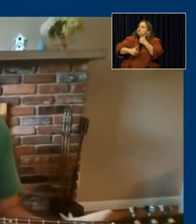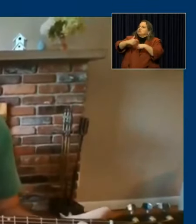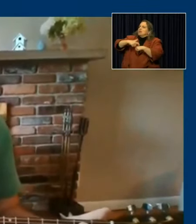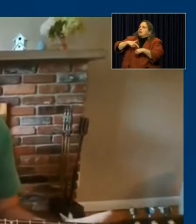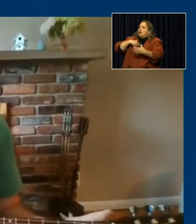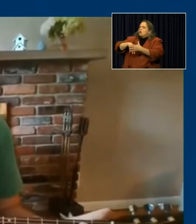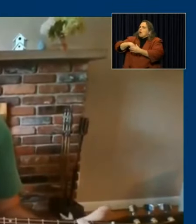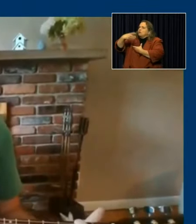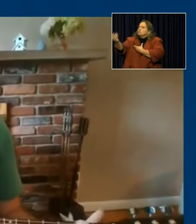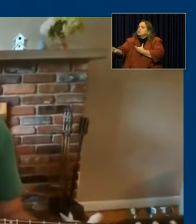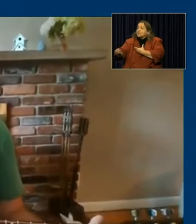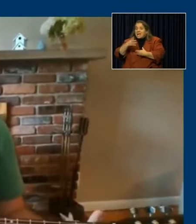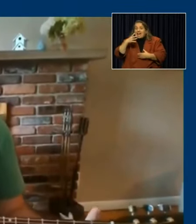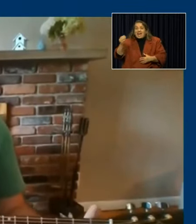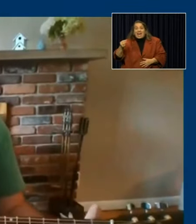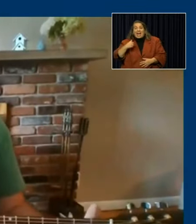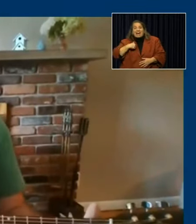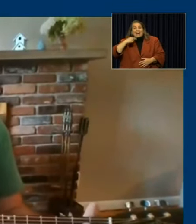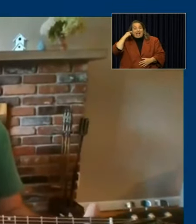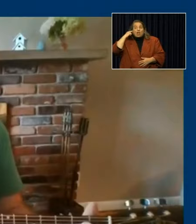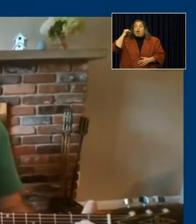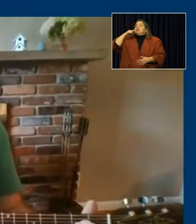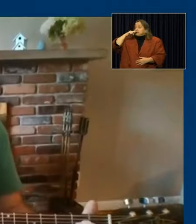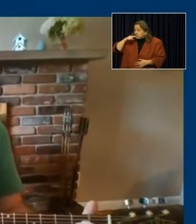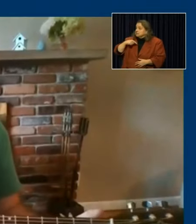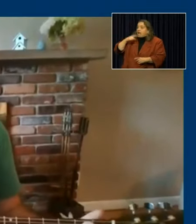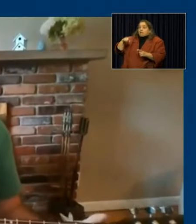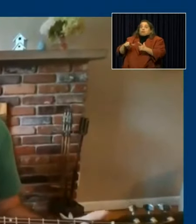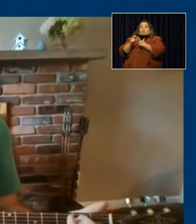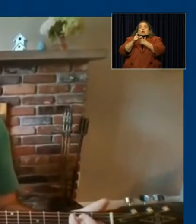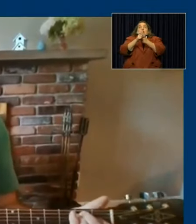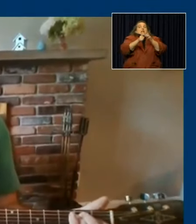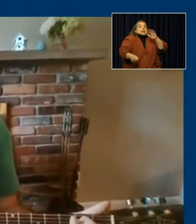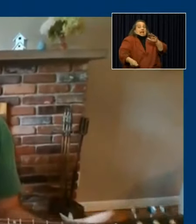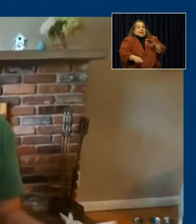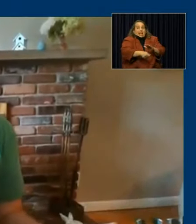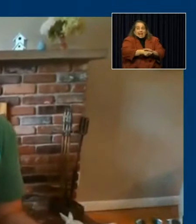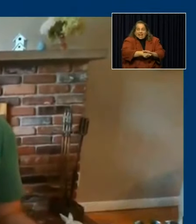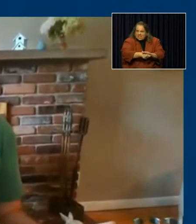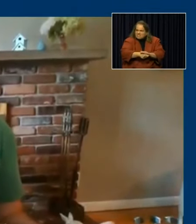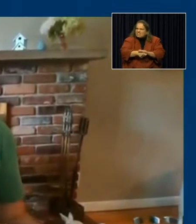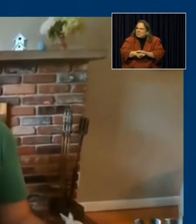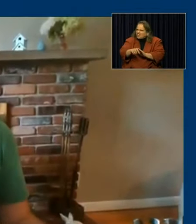outside. And I hear a sneeze and I have to run and hide.